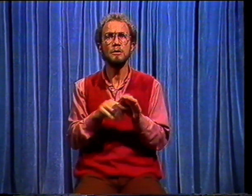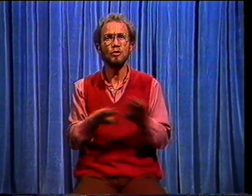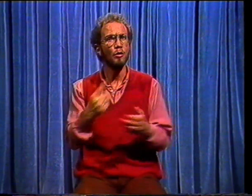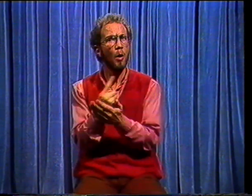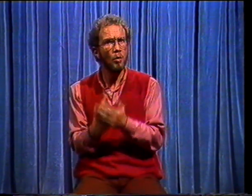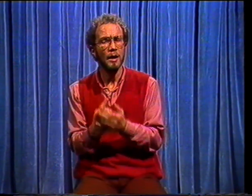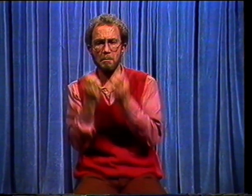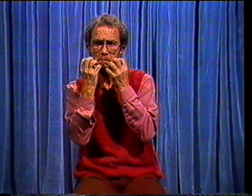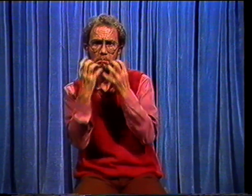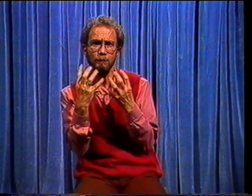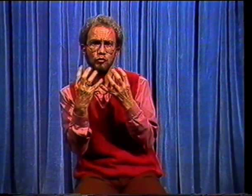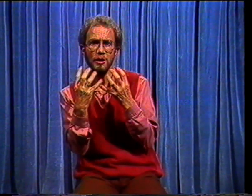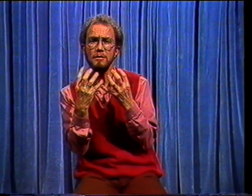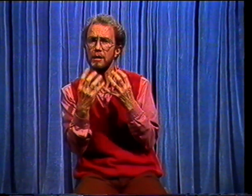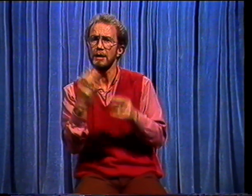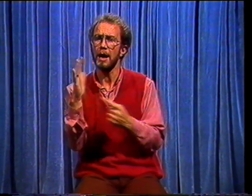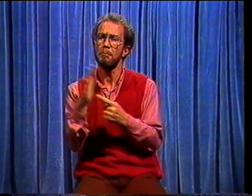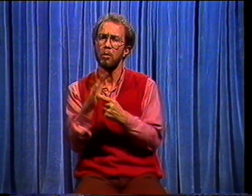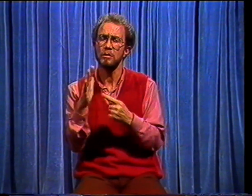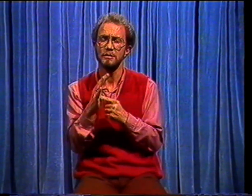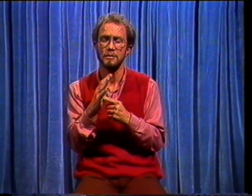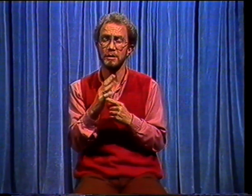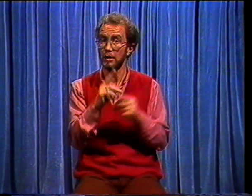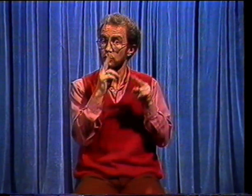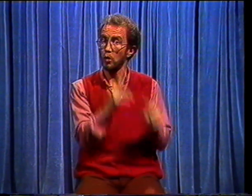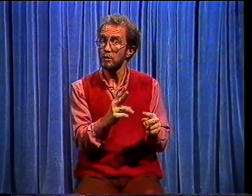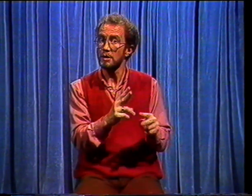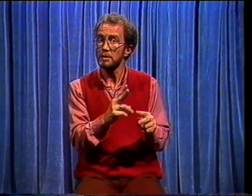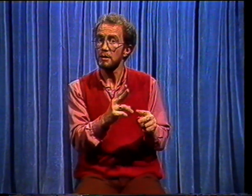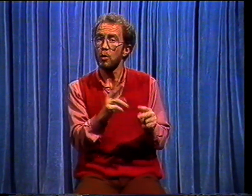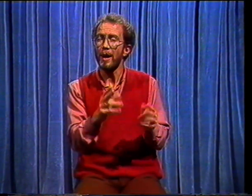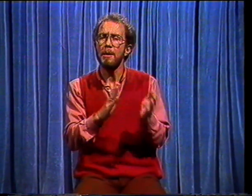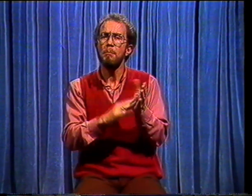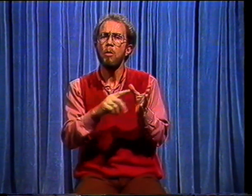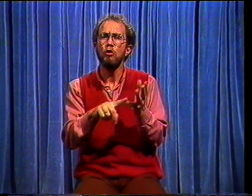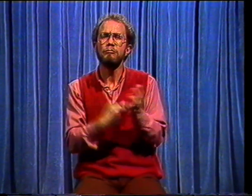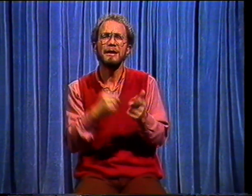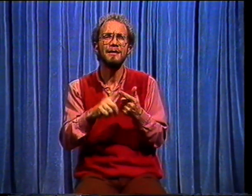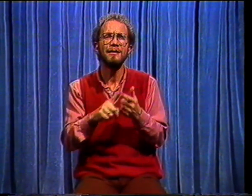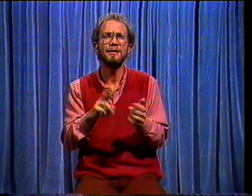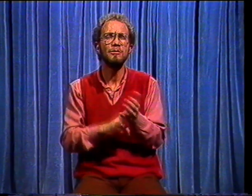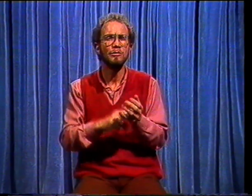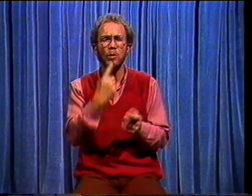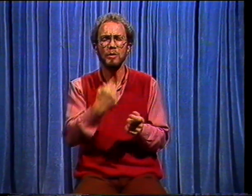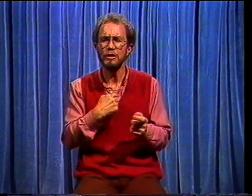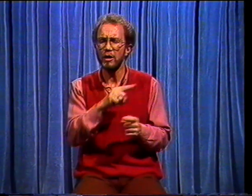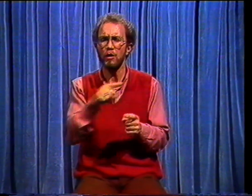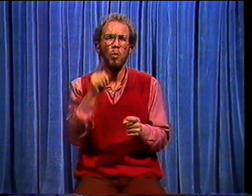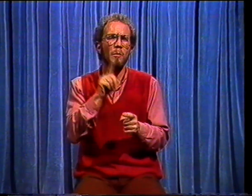But it's not only puffed cheeks that are important. Do you notice the way that Maureen told us that